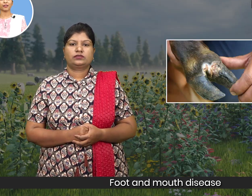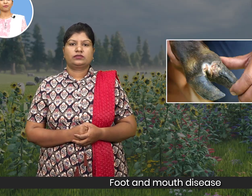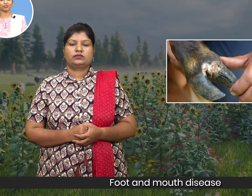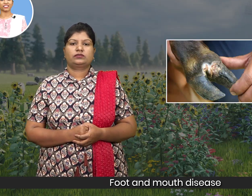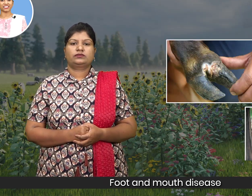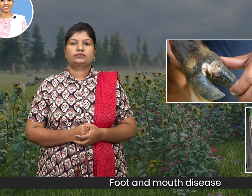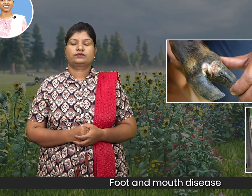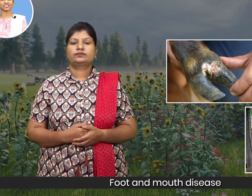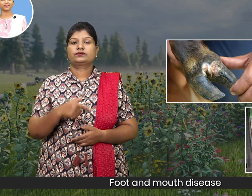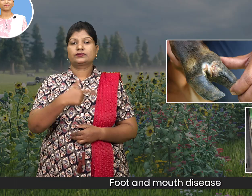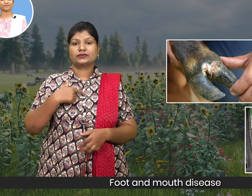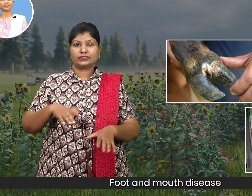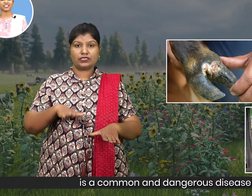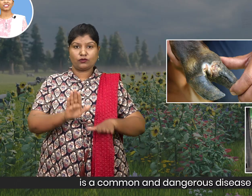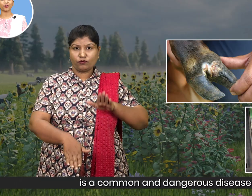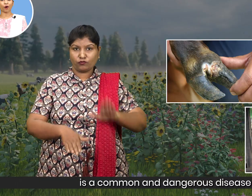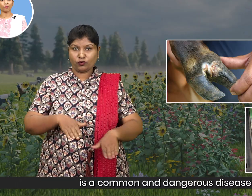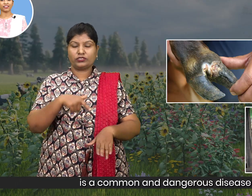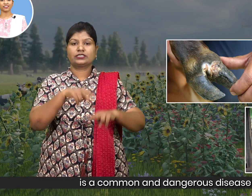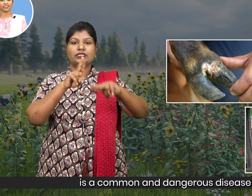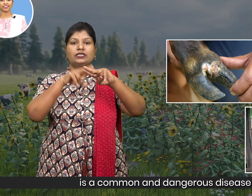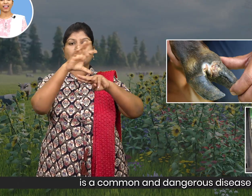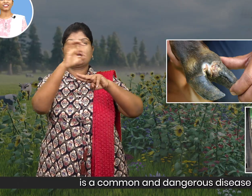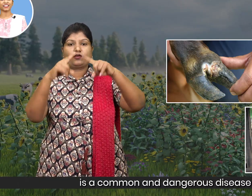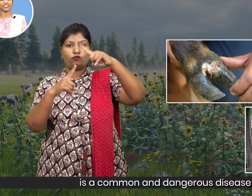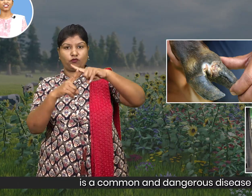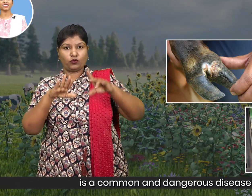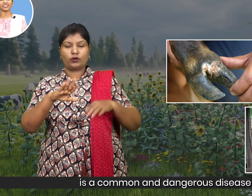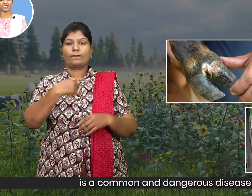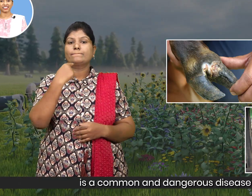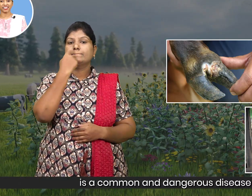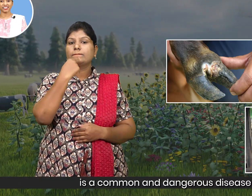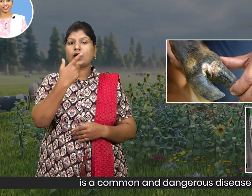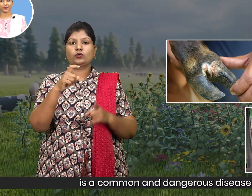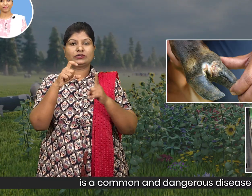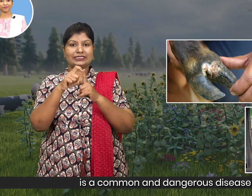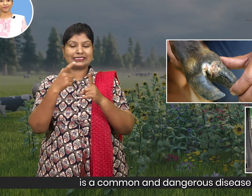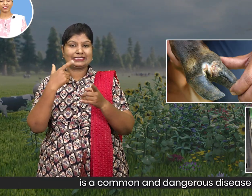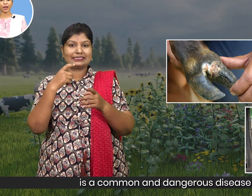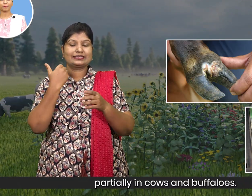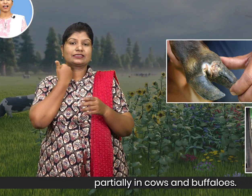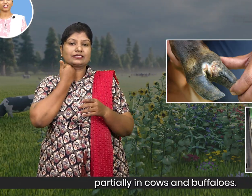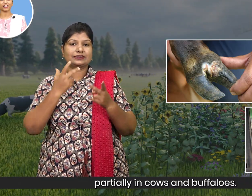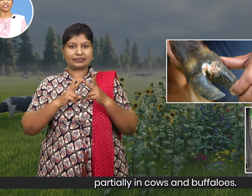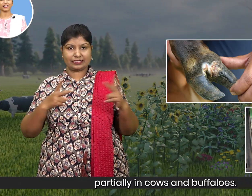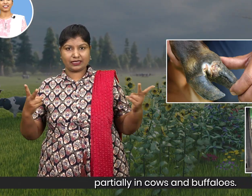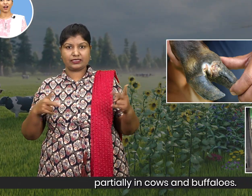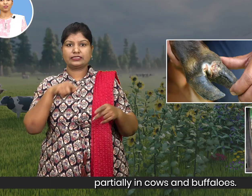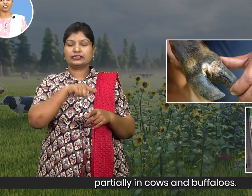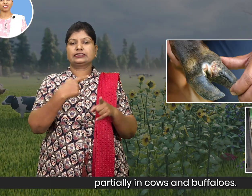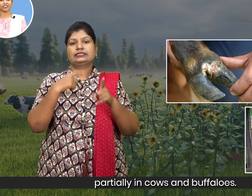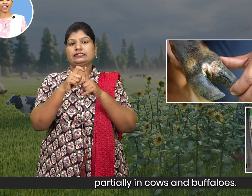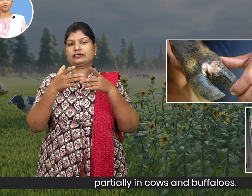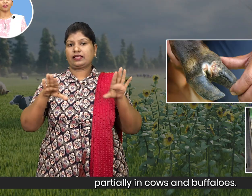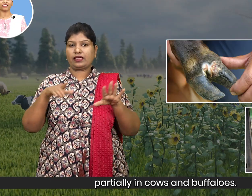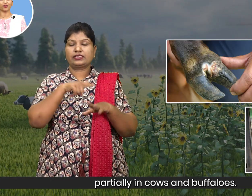Foot and mouth disease is a common and dangerous disease, partially in